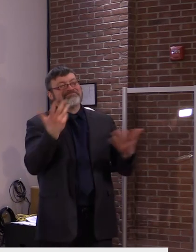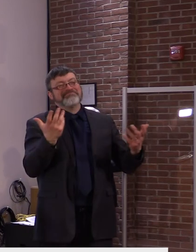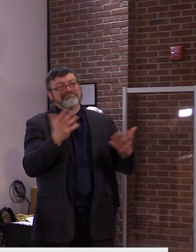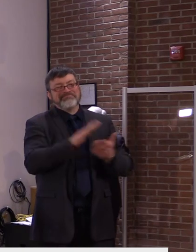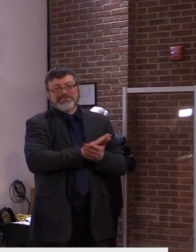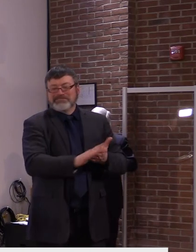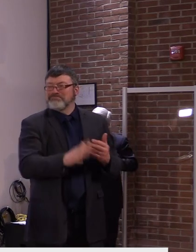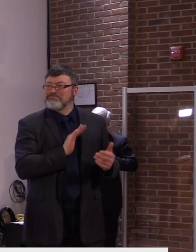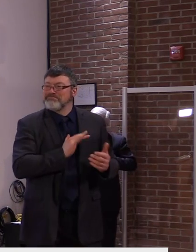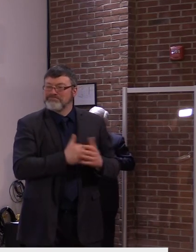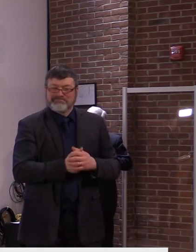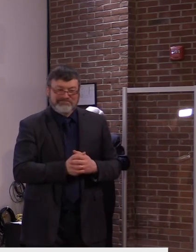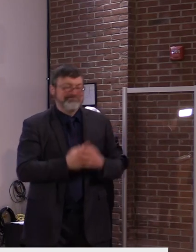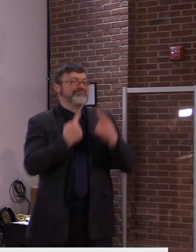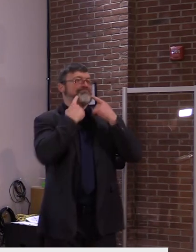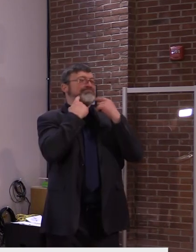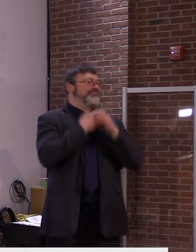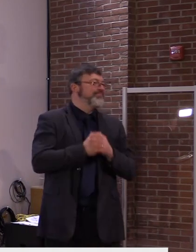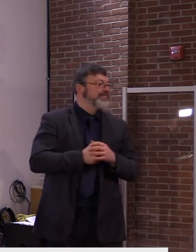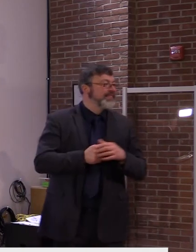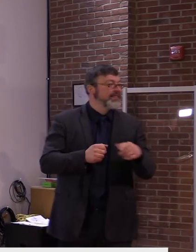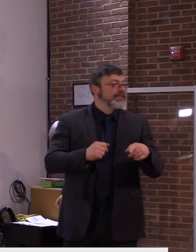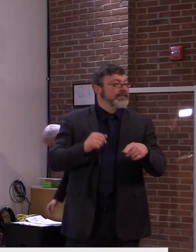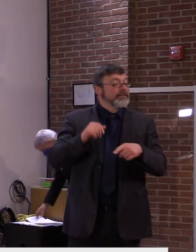Stewart, NBC 5.